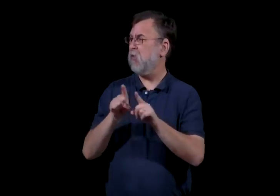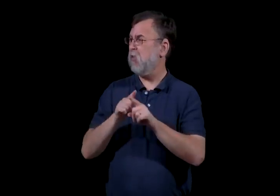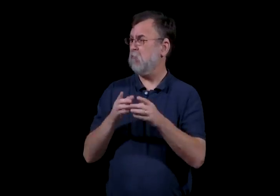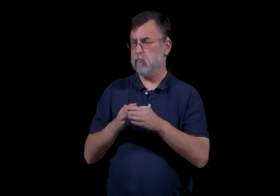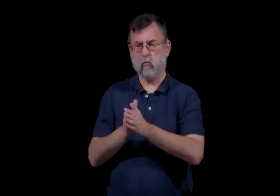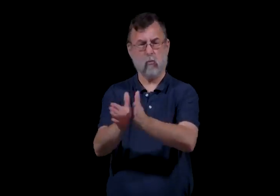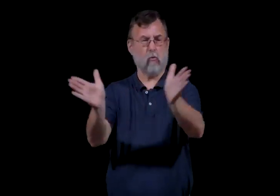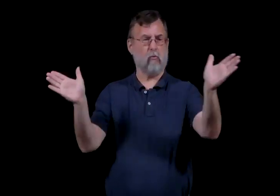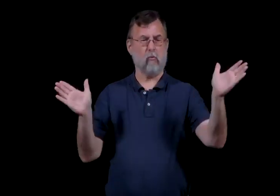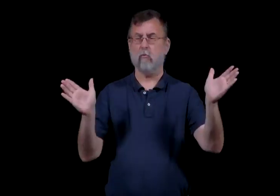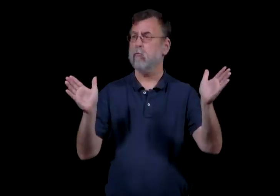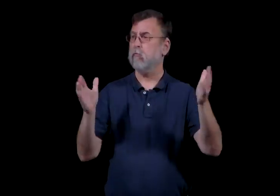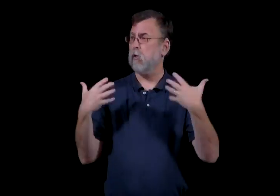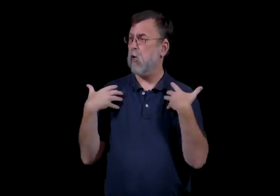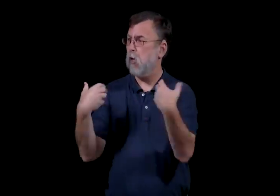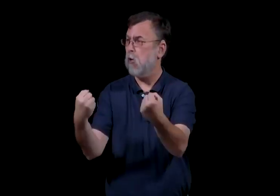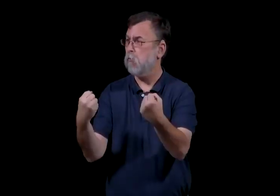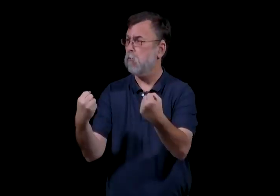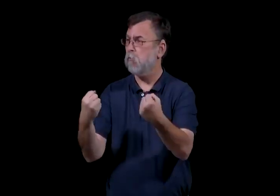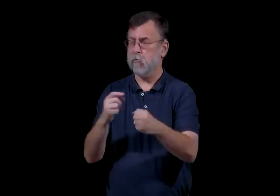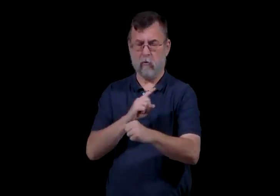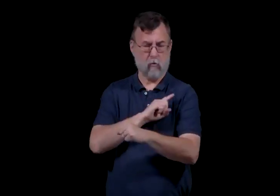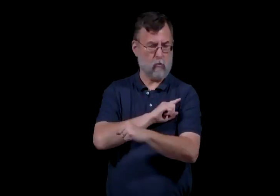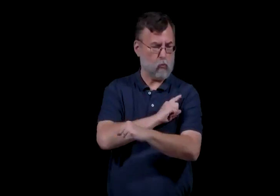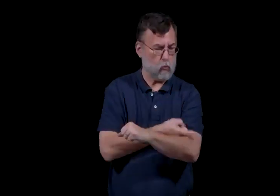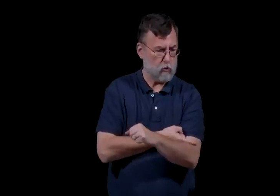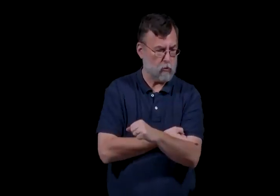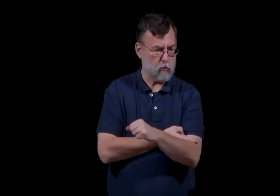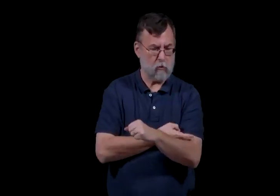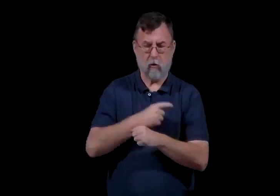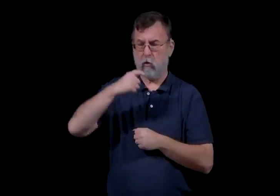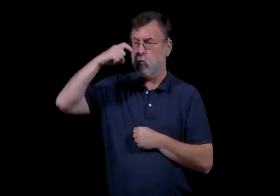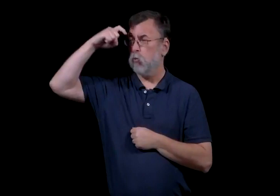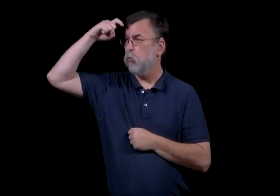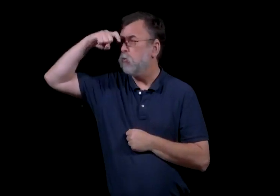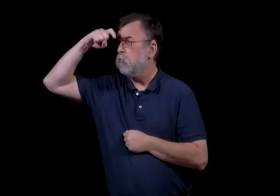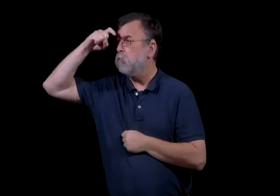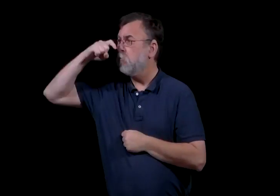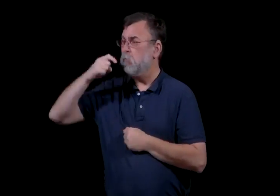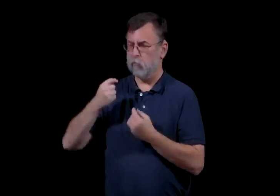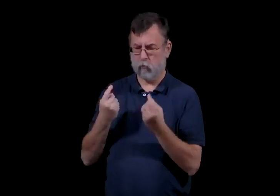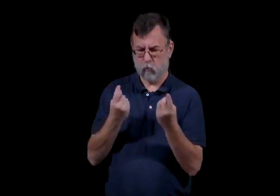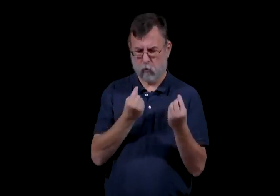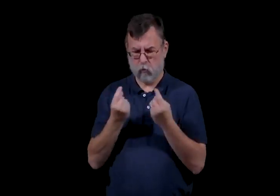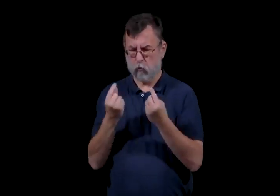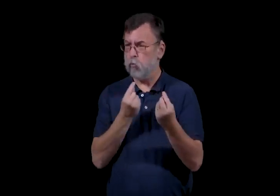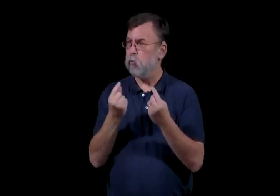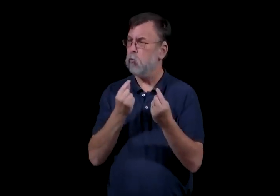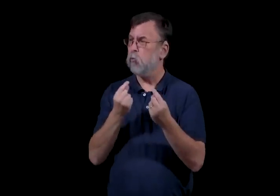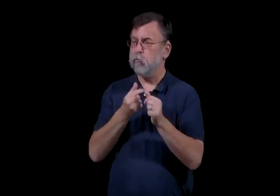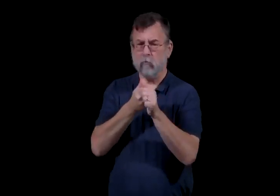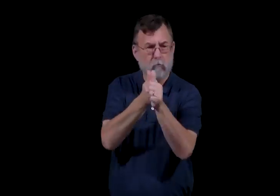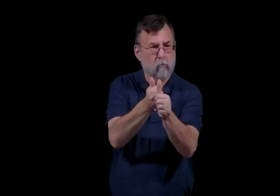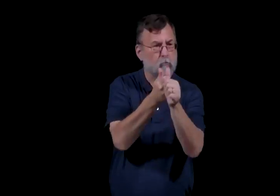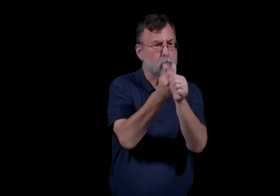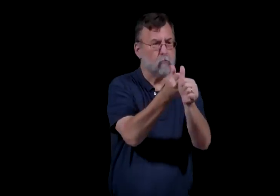You know the needs of your people, your children all over. Some need healing, some need wisdom, some need